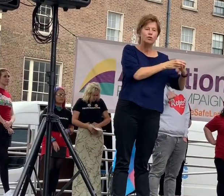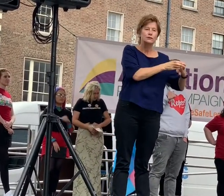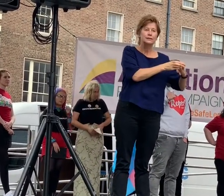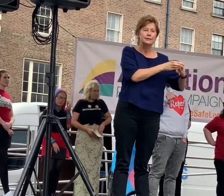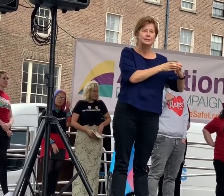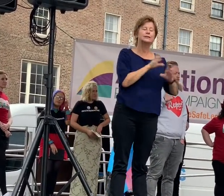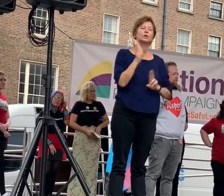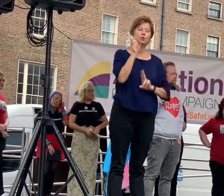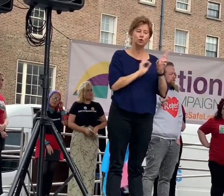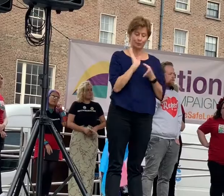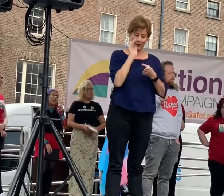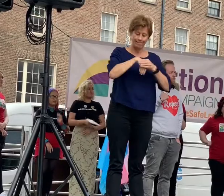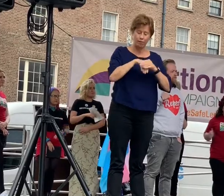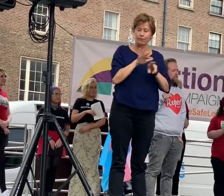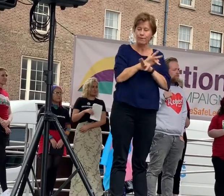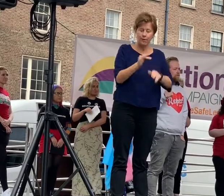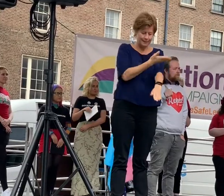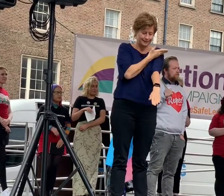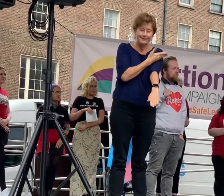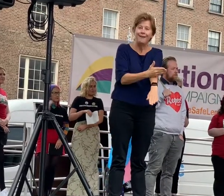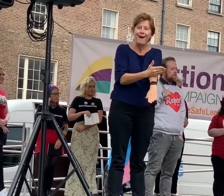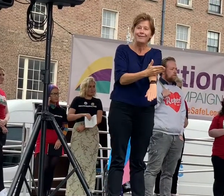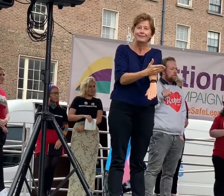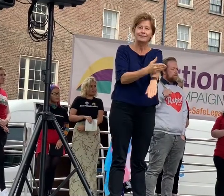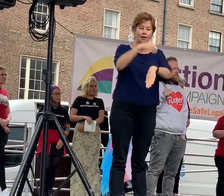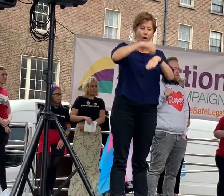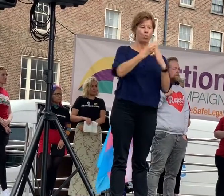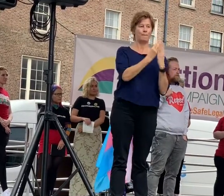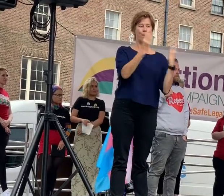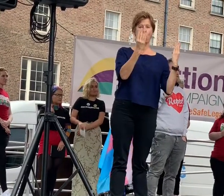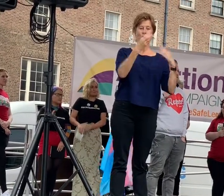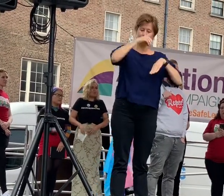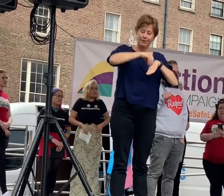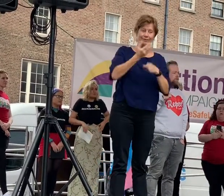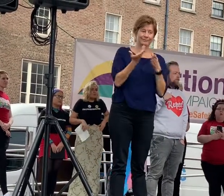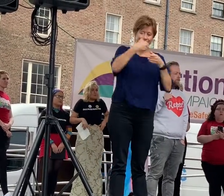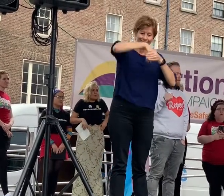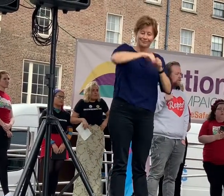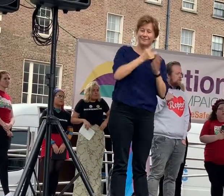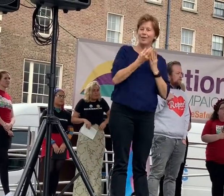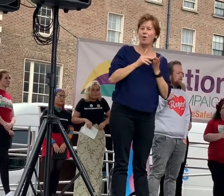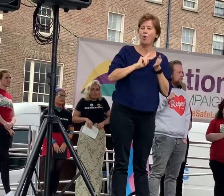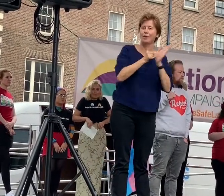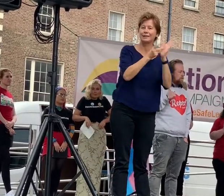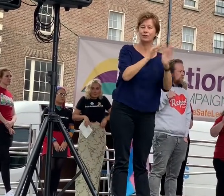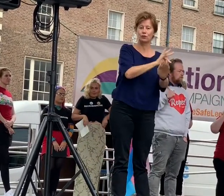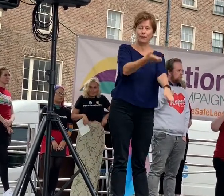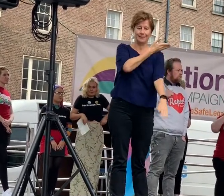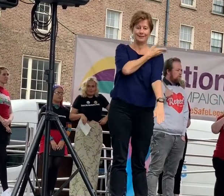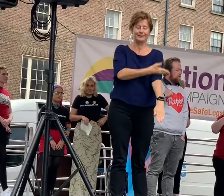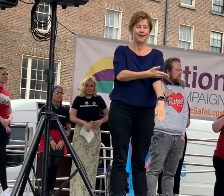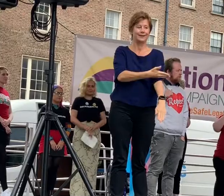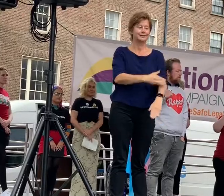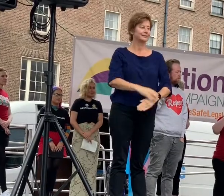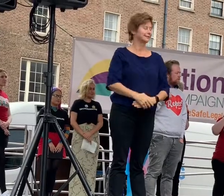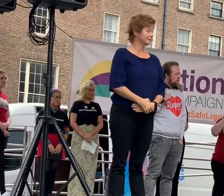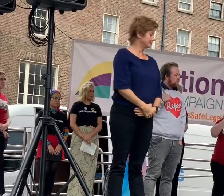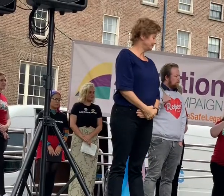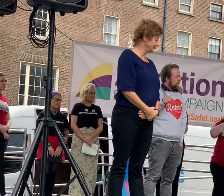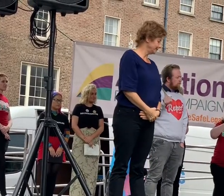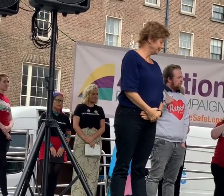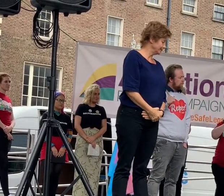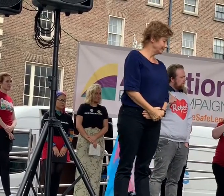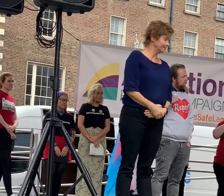from the start organisational level or nothing. As of this day many people still do not have access to abortion